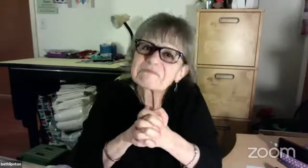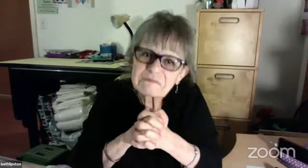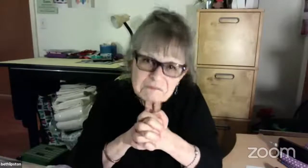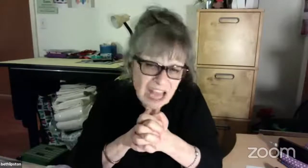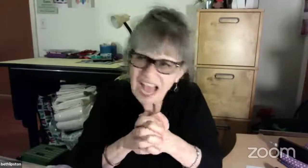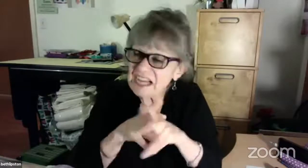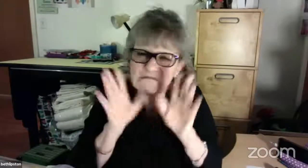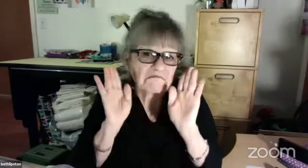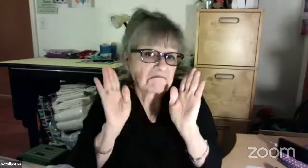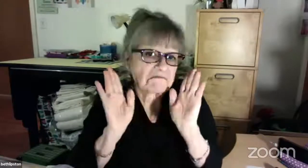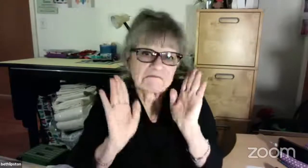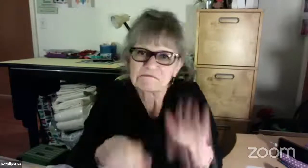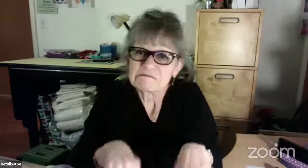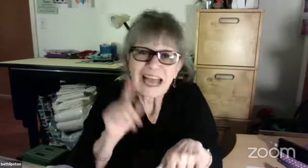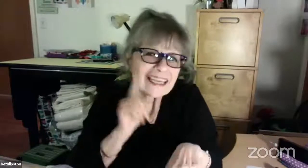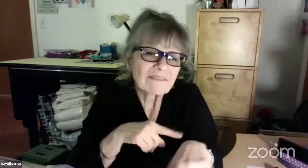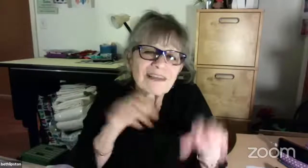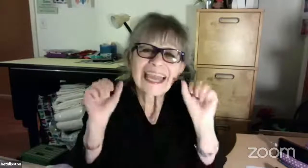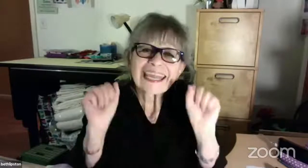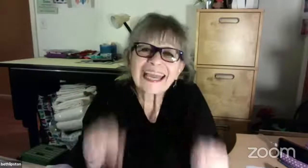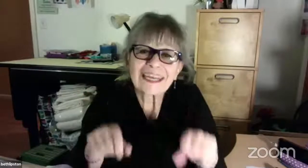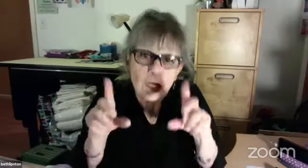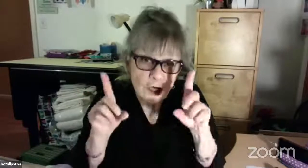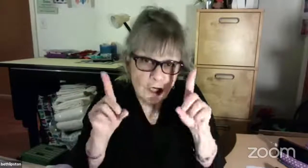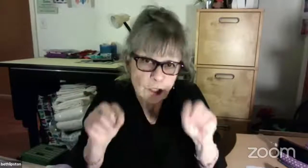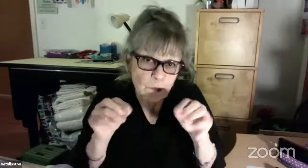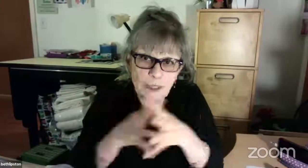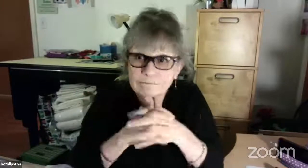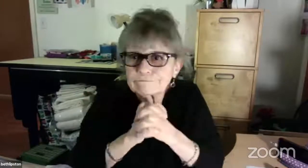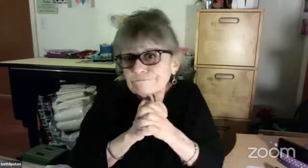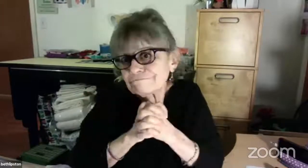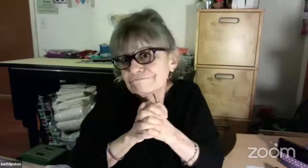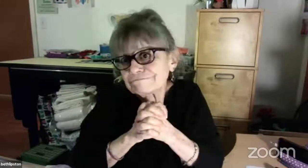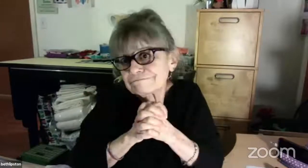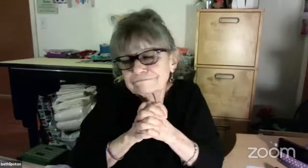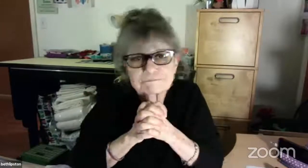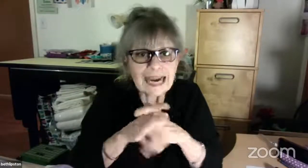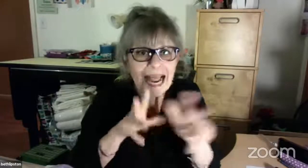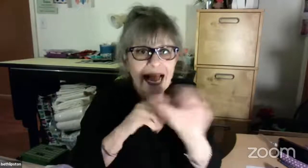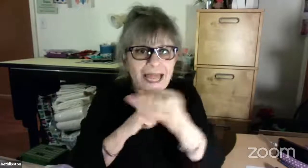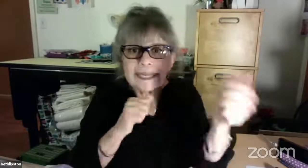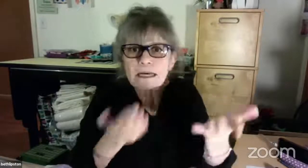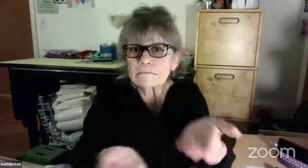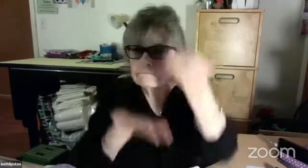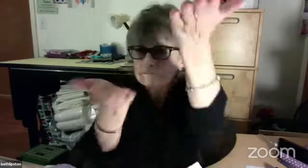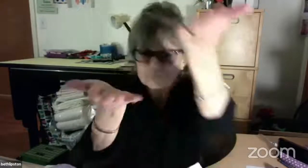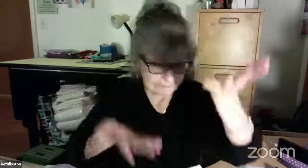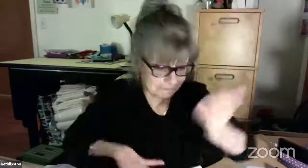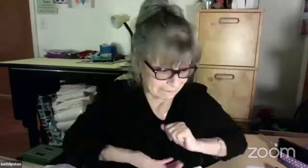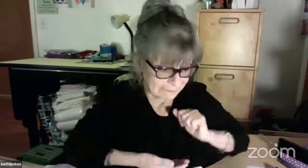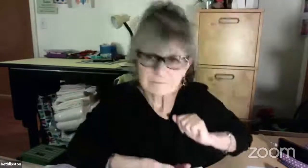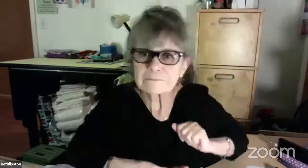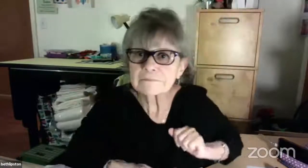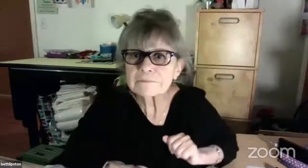will learn to communicate. And deaf can do. Mm-hmm. So anyone else have